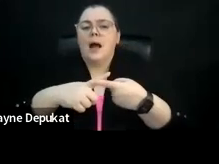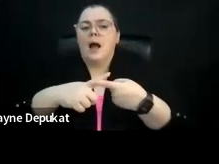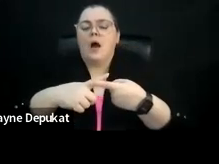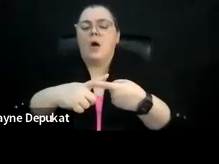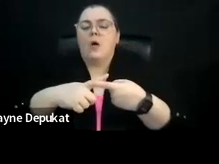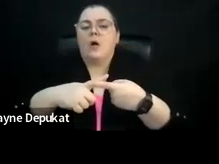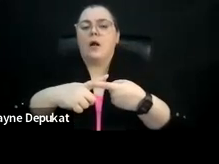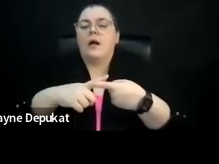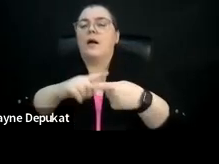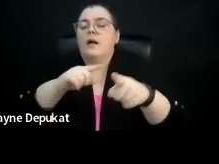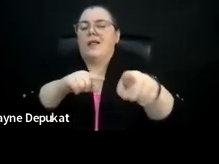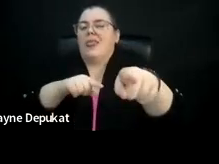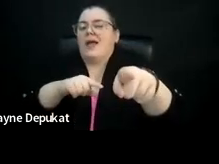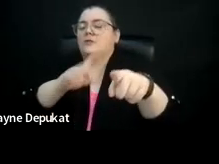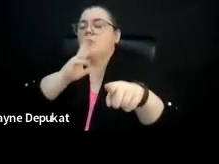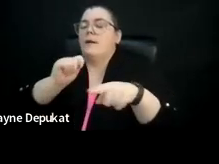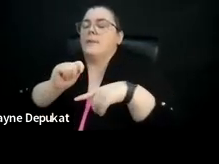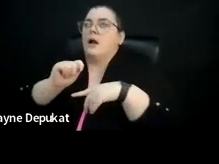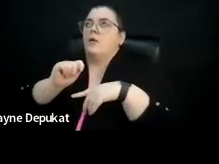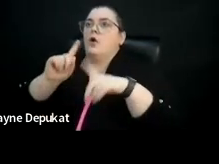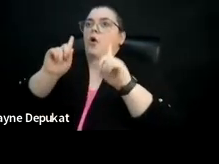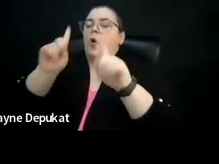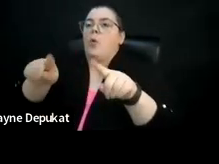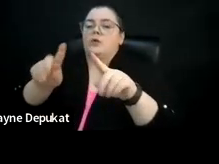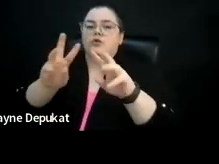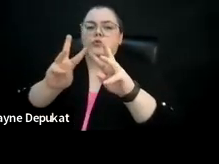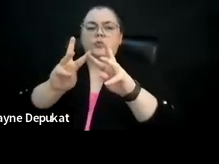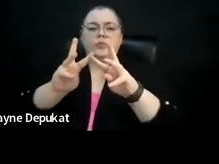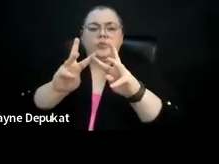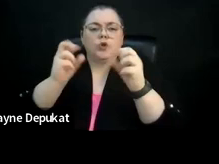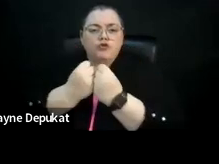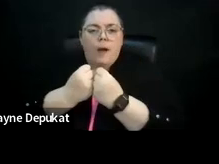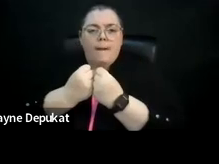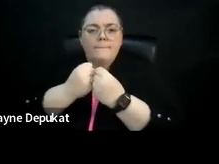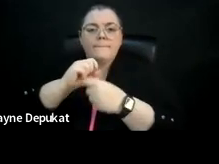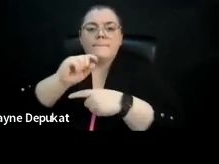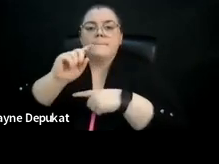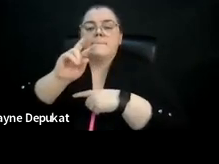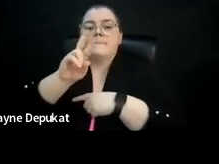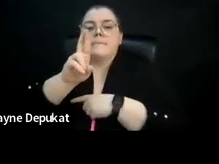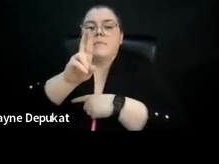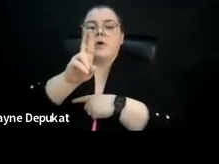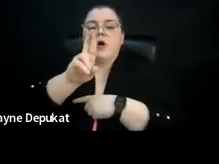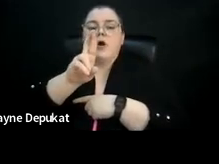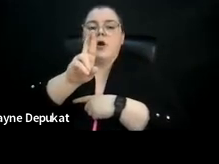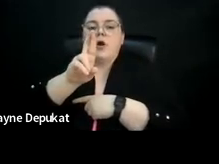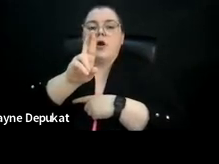Anne put a comment in there in regards to, this is what it speaks of, going to a workshop.